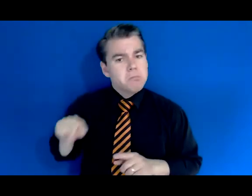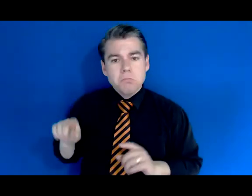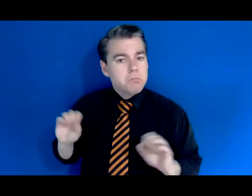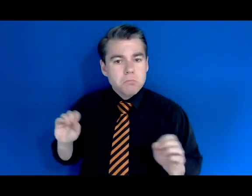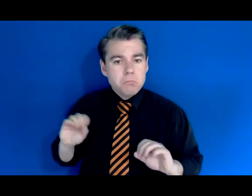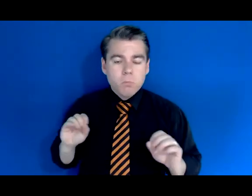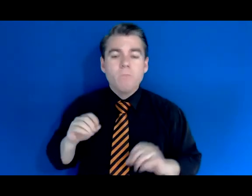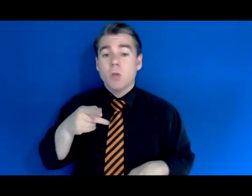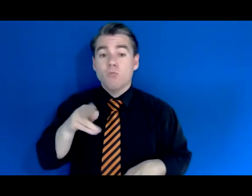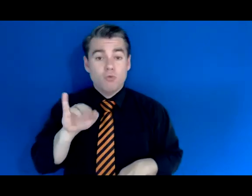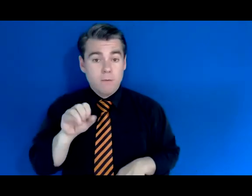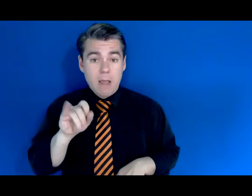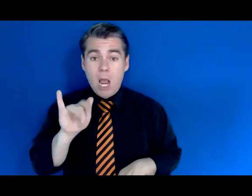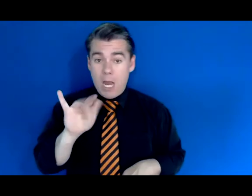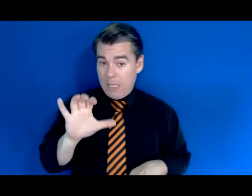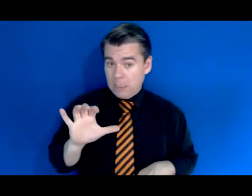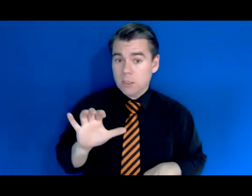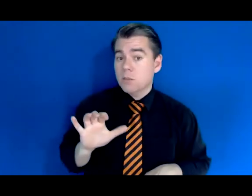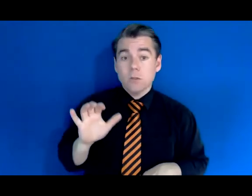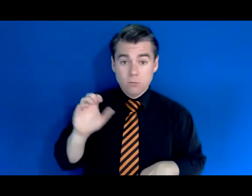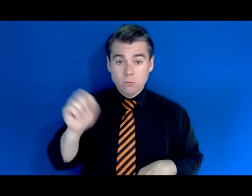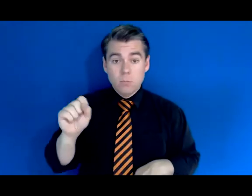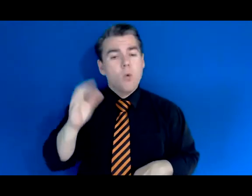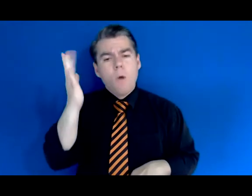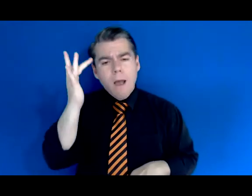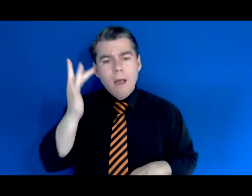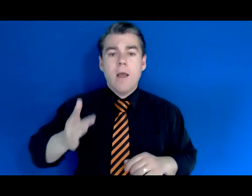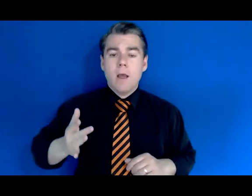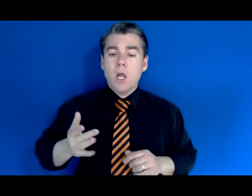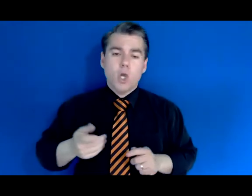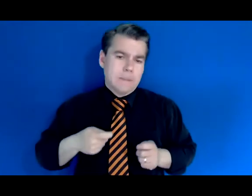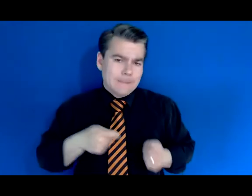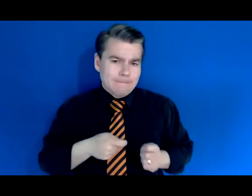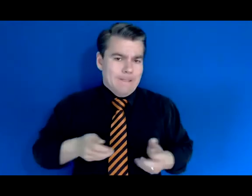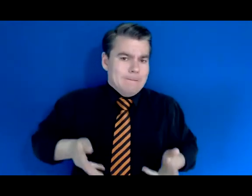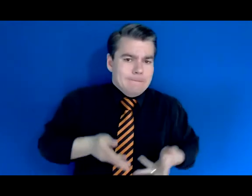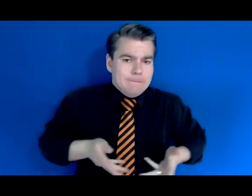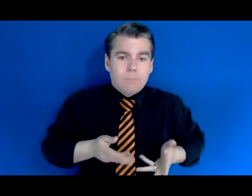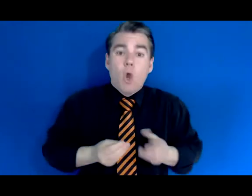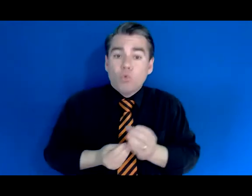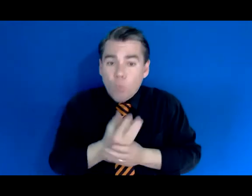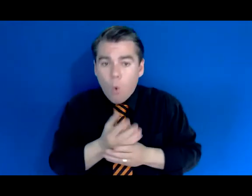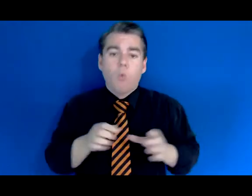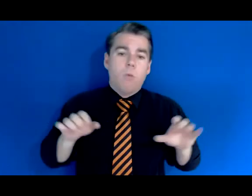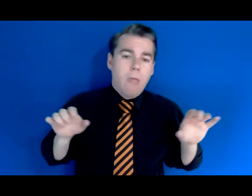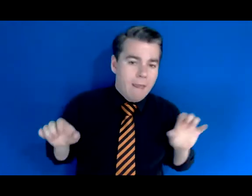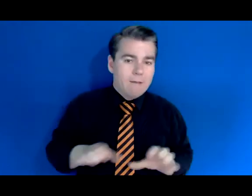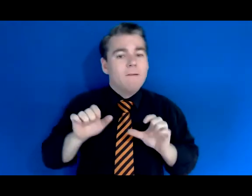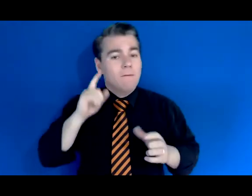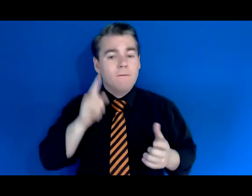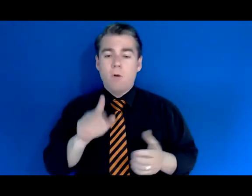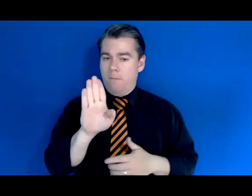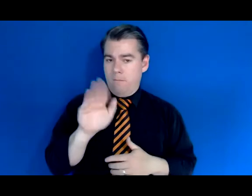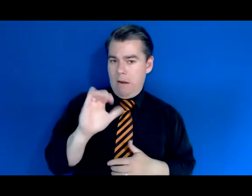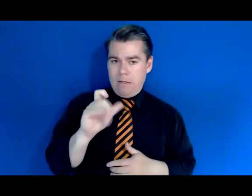due to its potential to stimulate the growth of or activity of beneficial bacteria in the